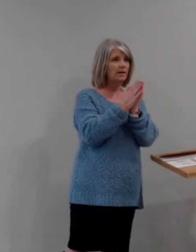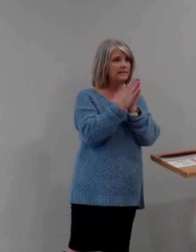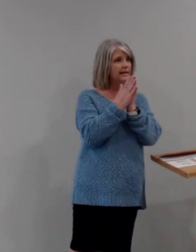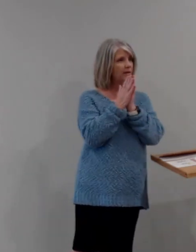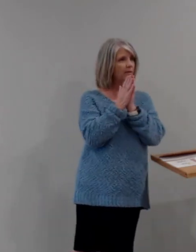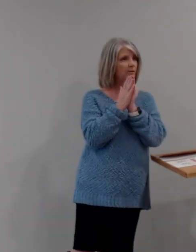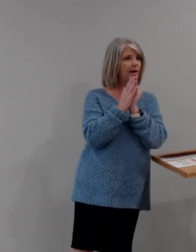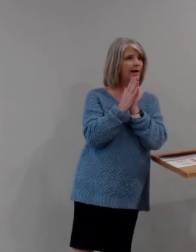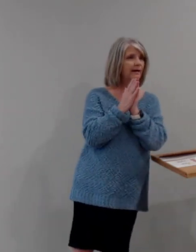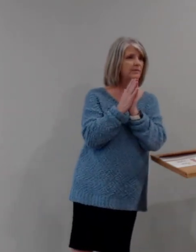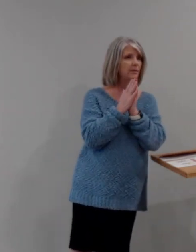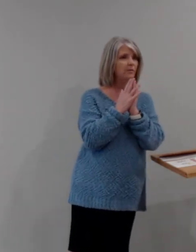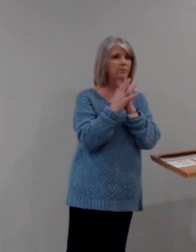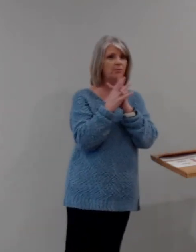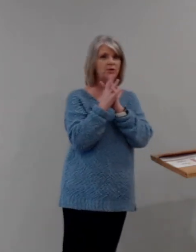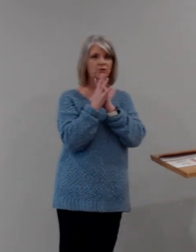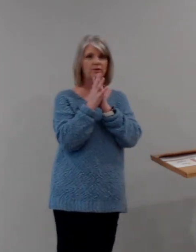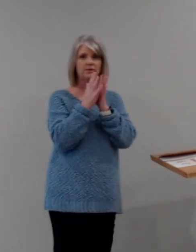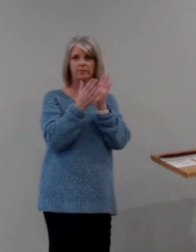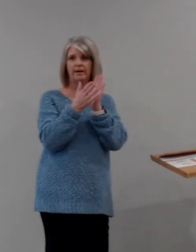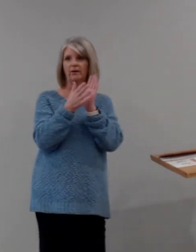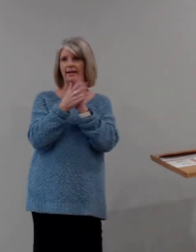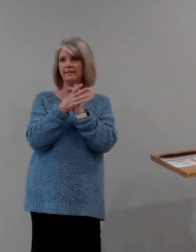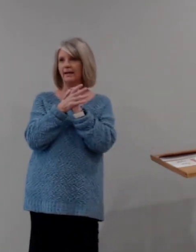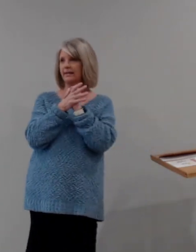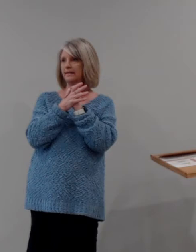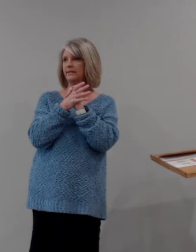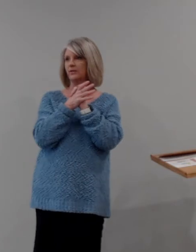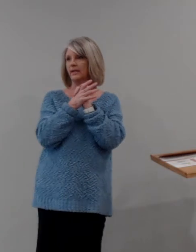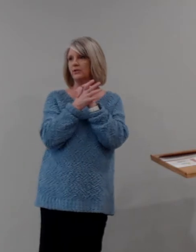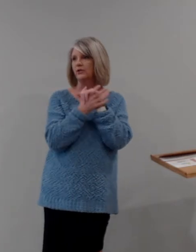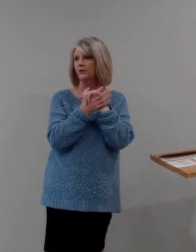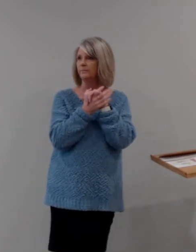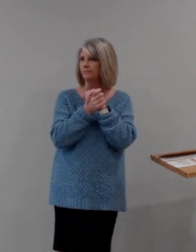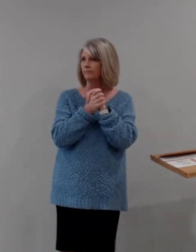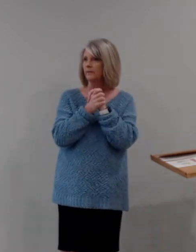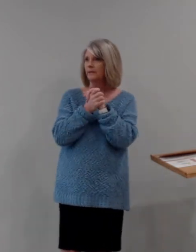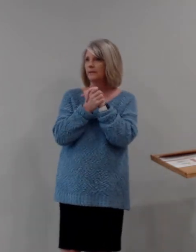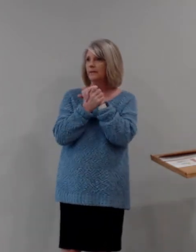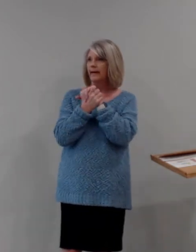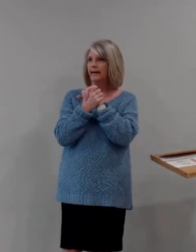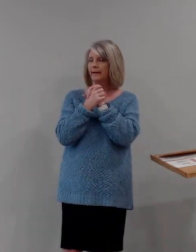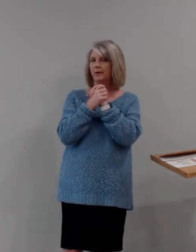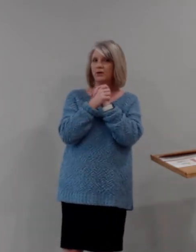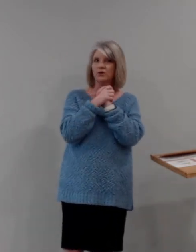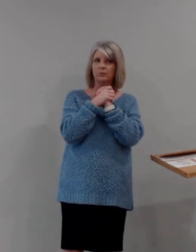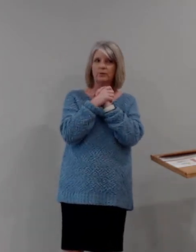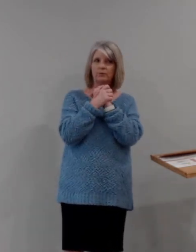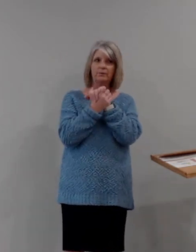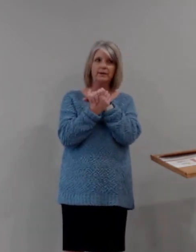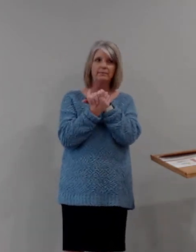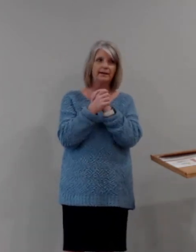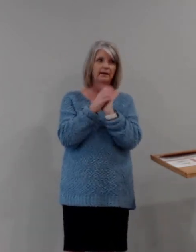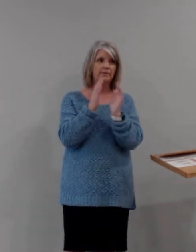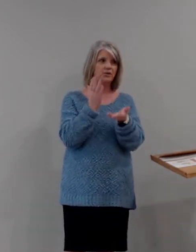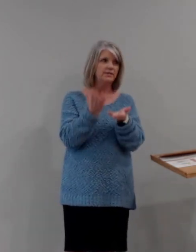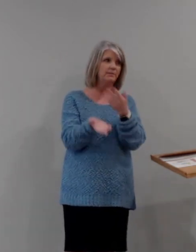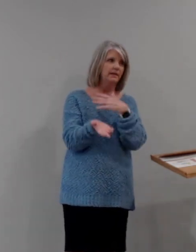as I know, I spoke with the preacher. This will be our last class until next year. And I'm not sure when we'll pick it back up. It just depends.